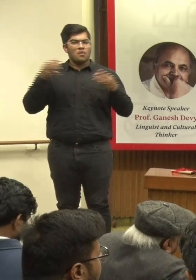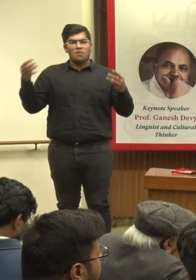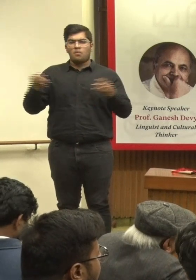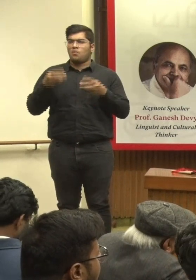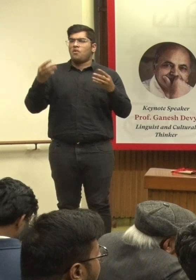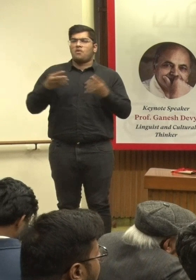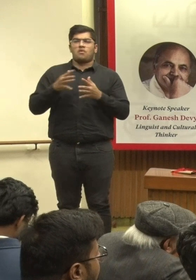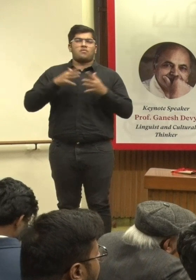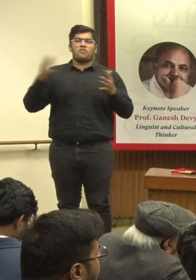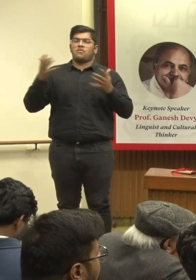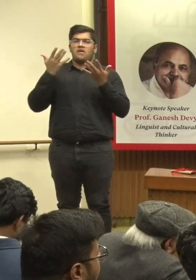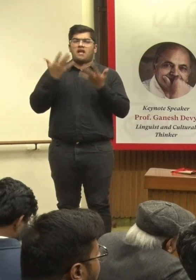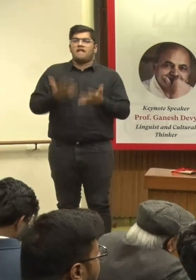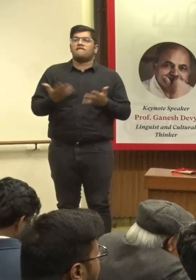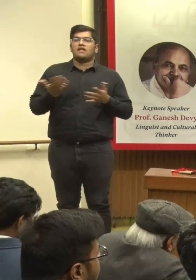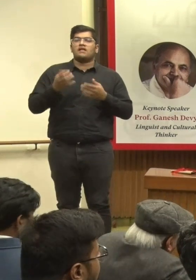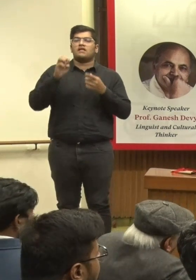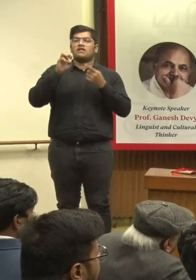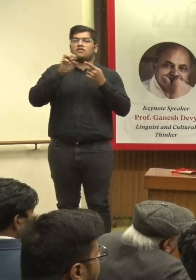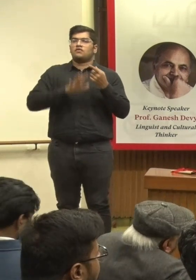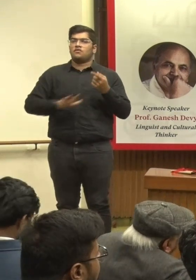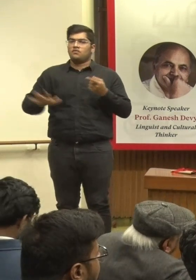Europe required